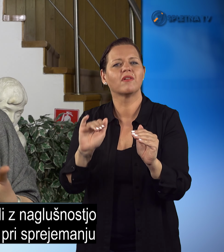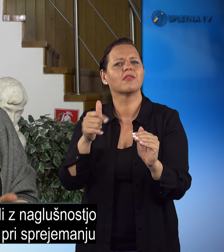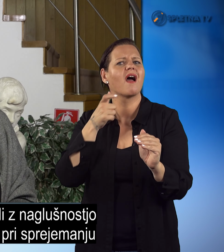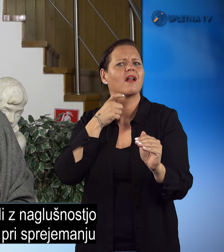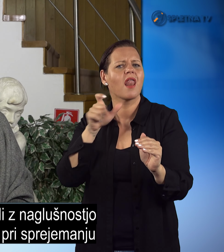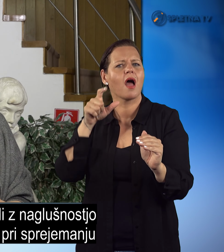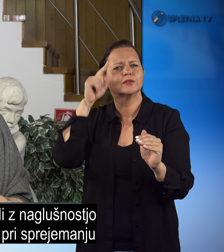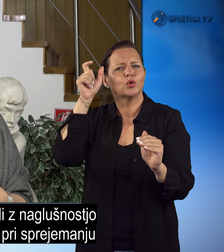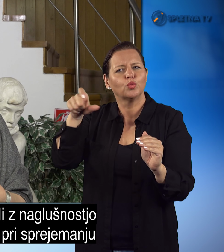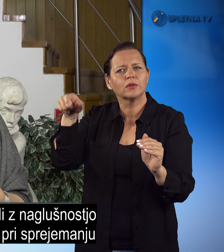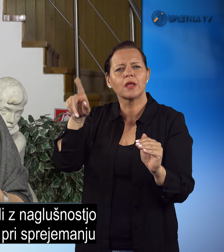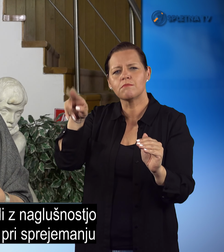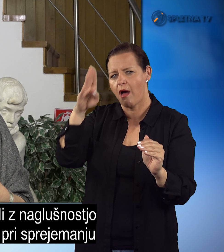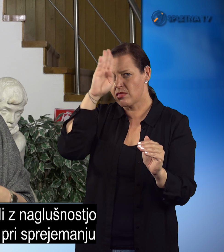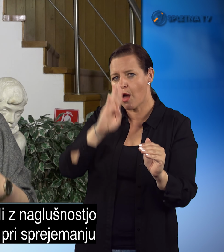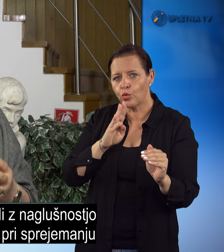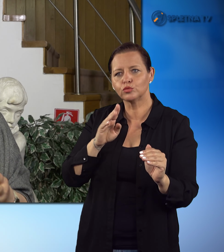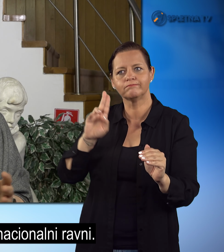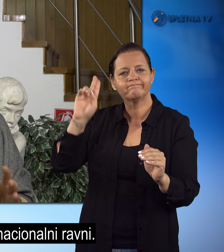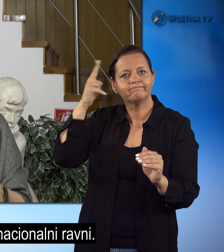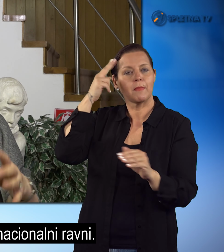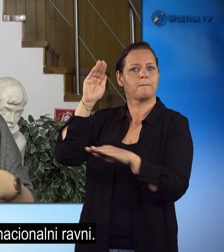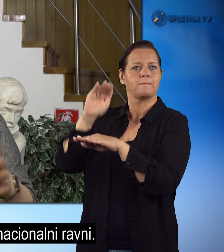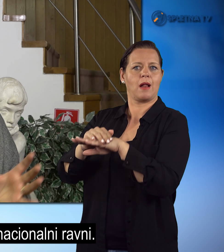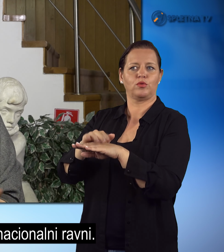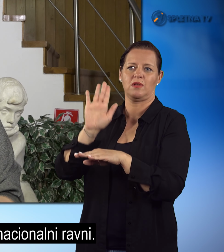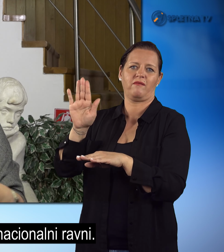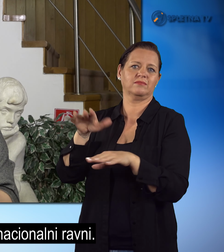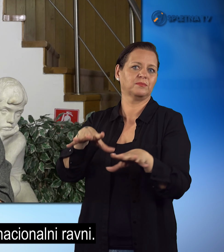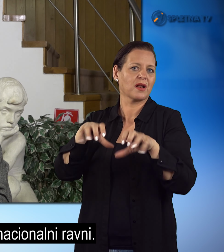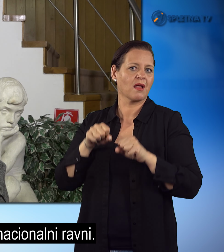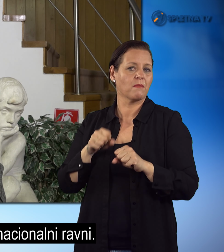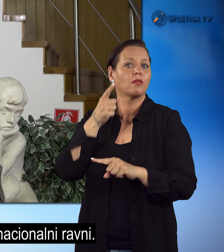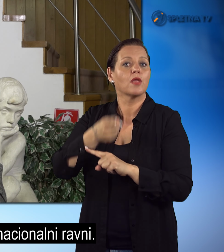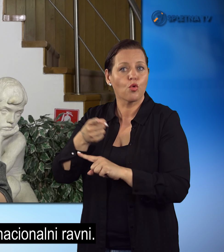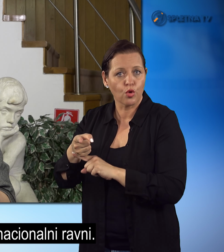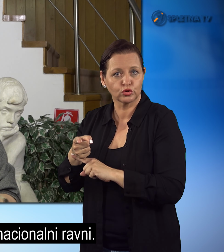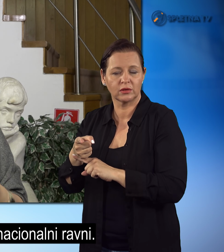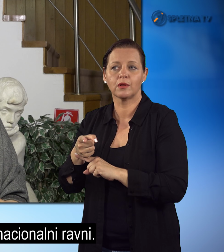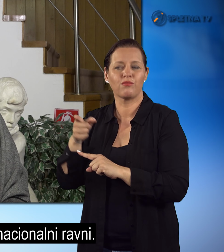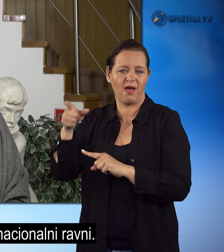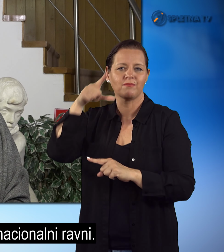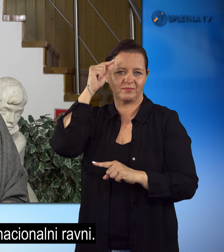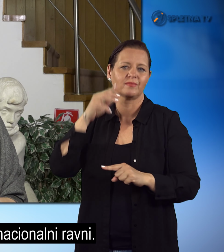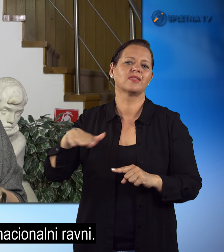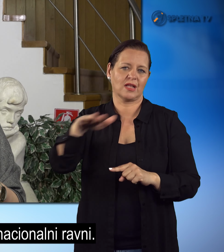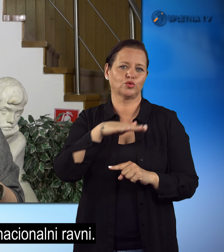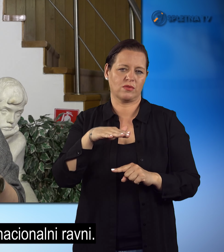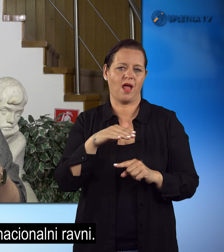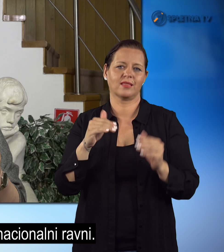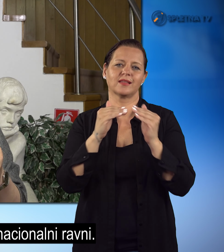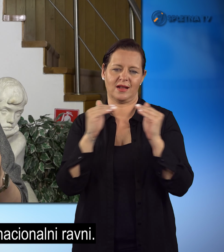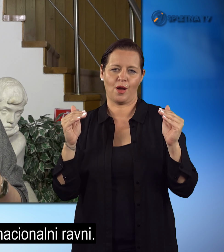to accessibility and their existence within the policy areas is visible,